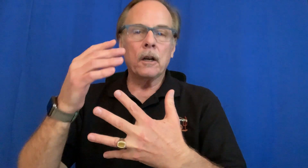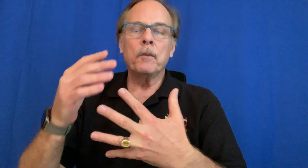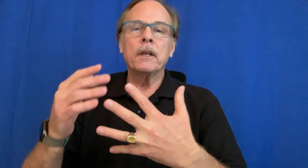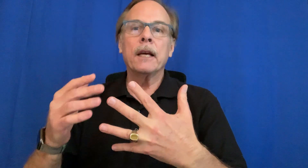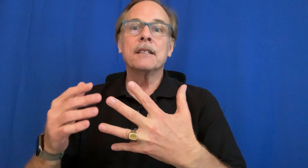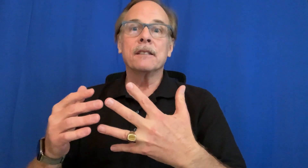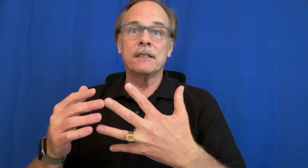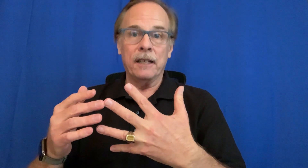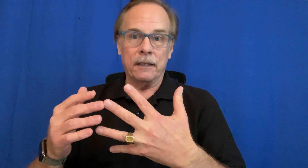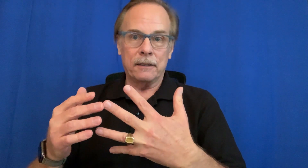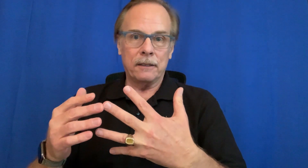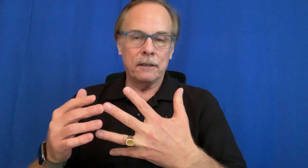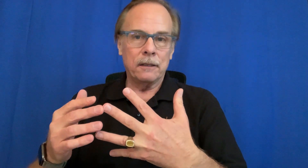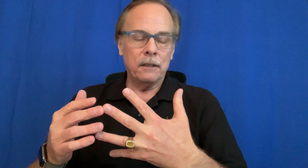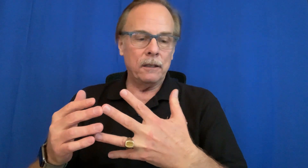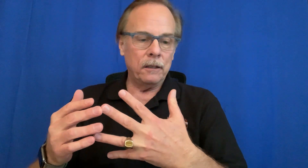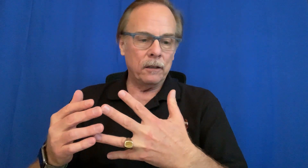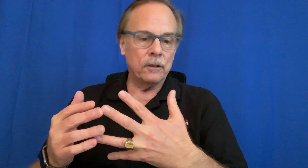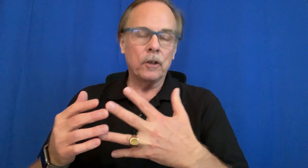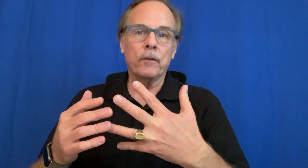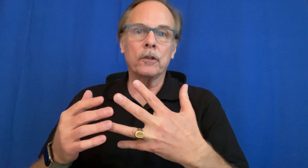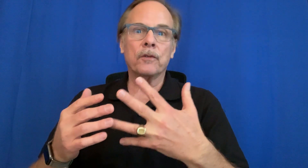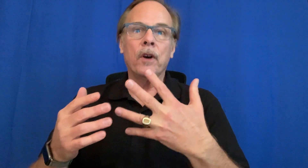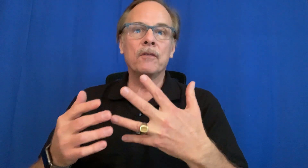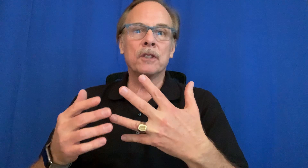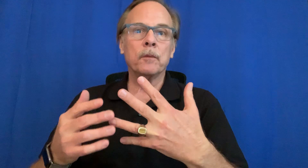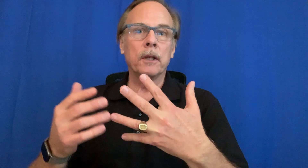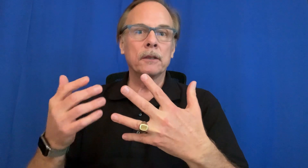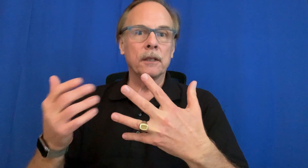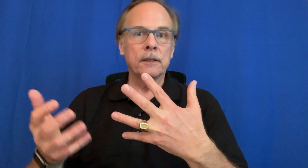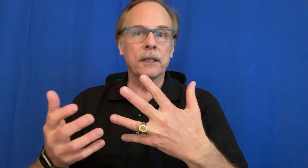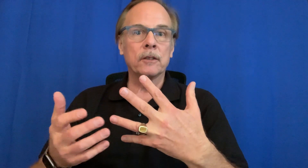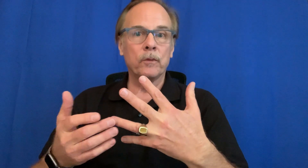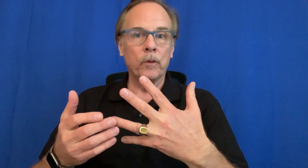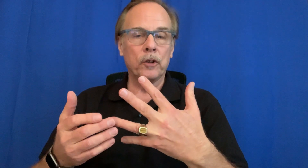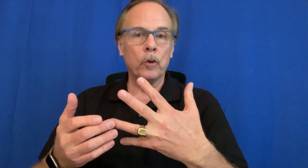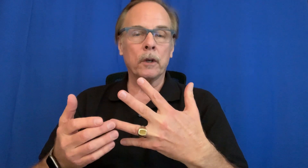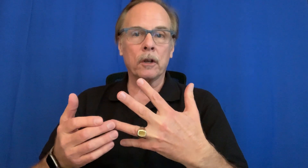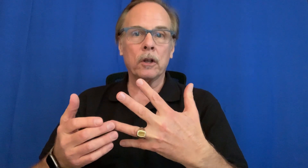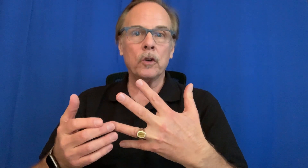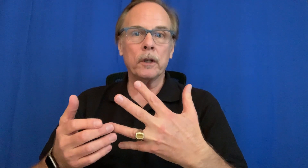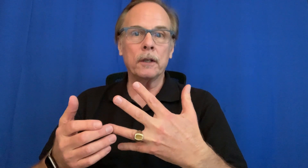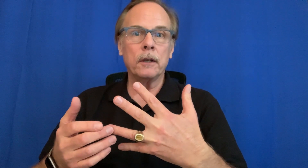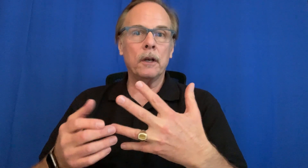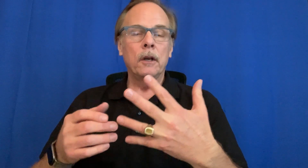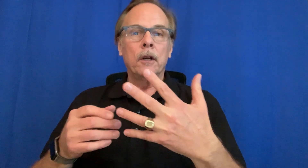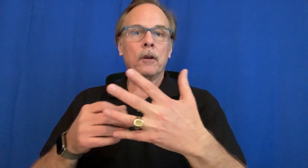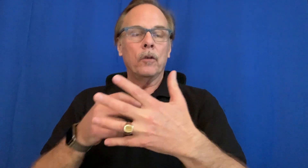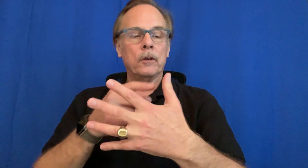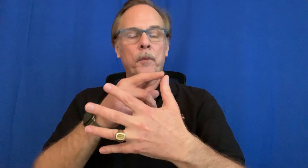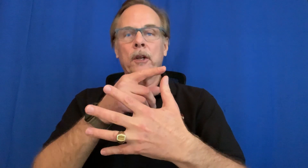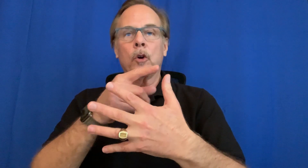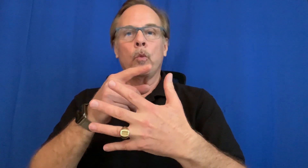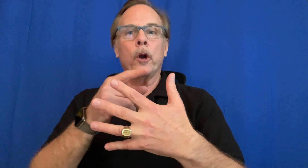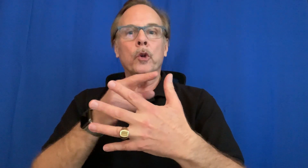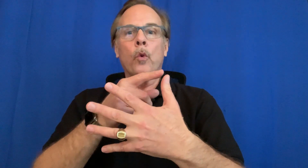Coming down to 6. So if there's 5 siblings and 6 with you included, depending on where you